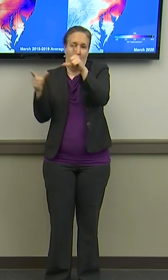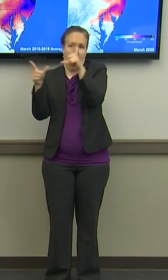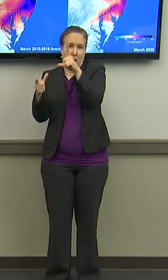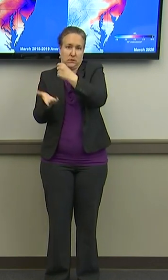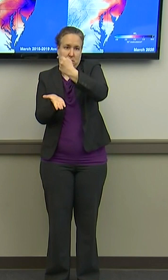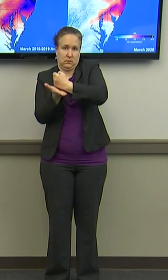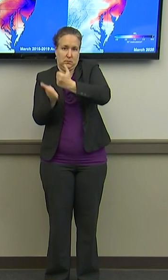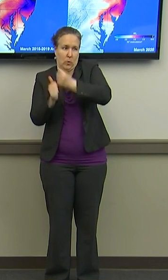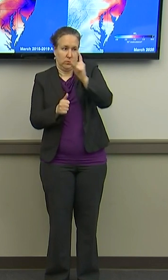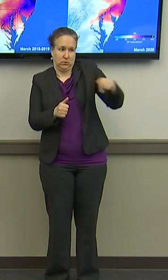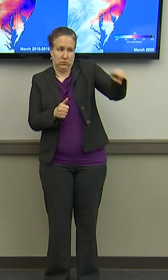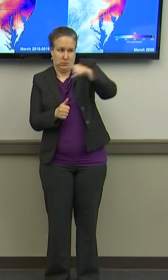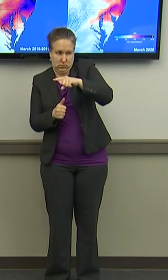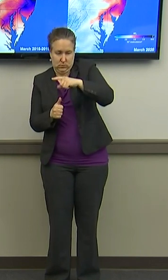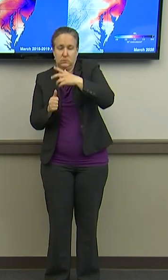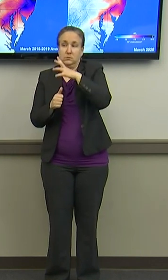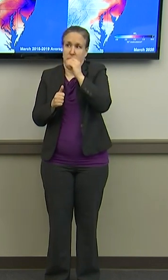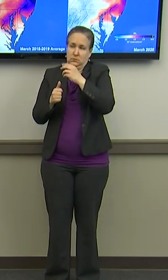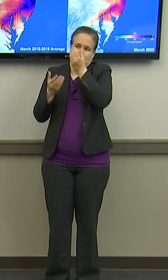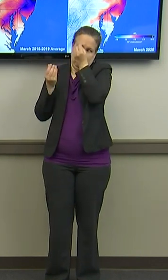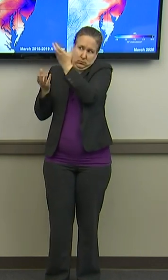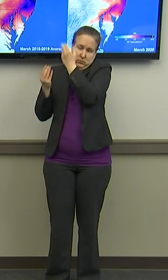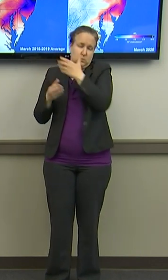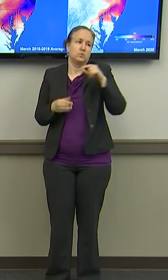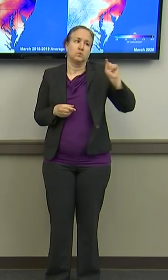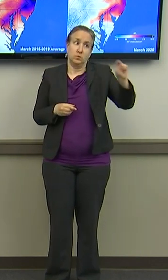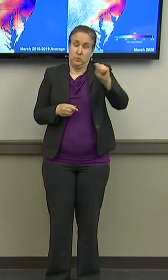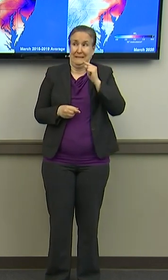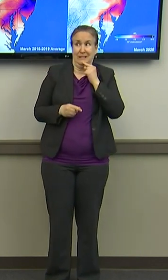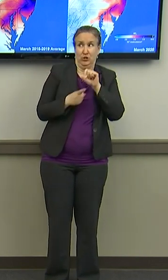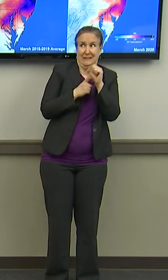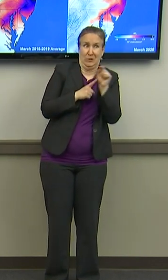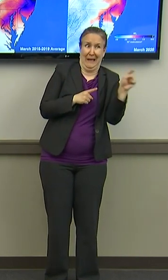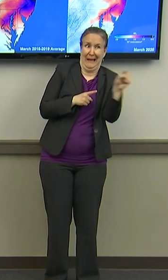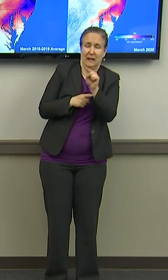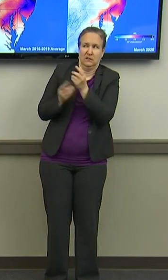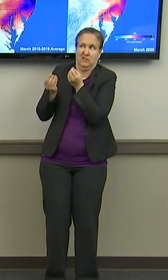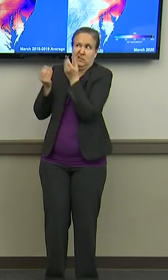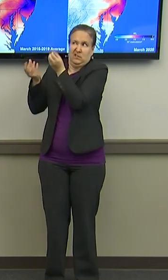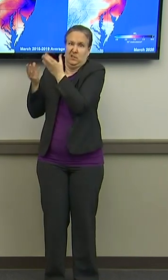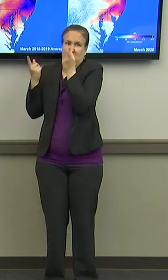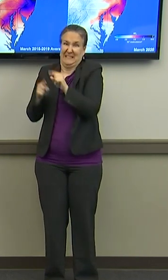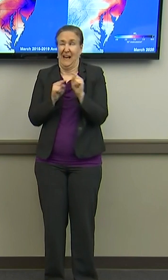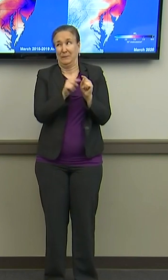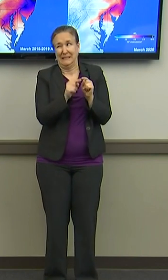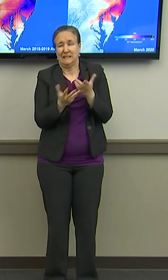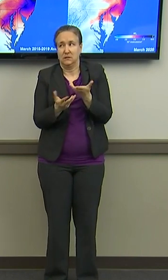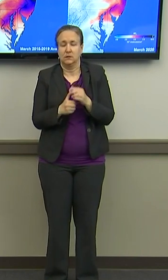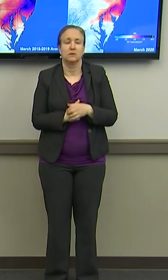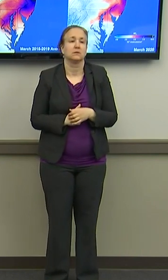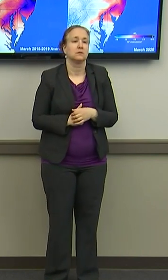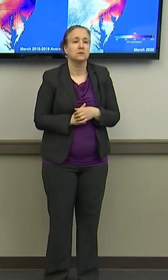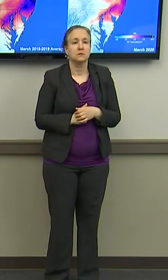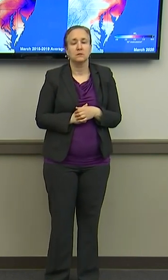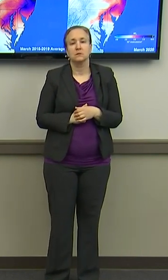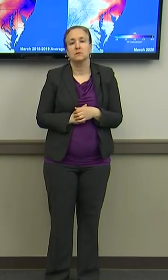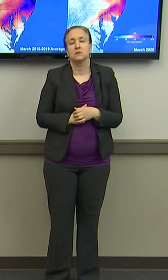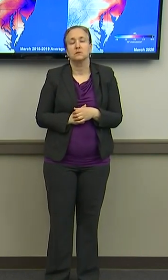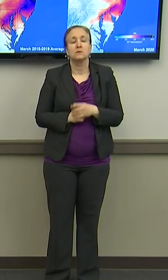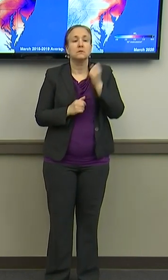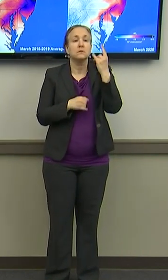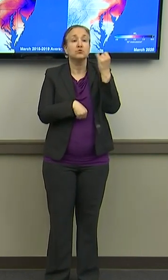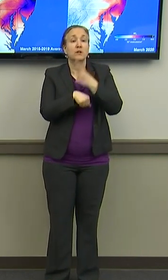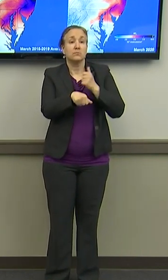facilities, and have been communicating to them the serious situation that exists in some of these facilities.